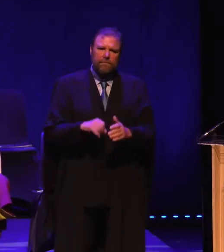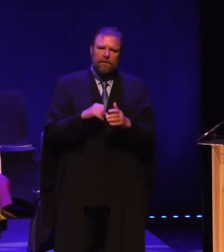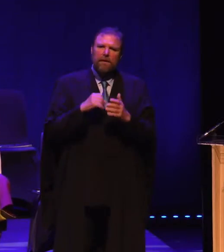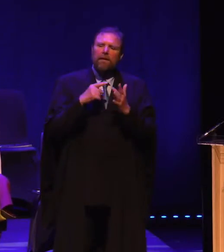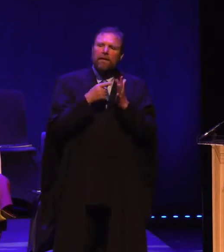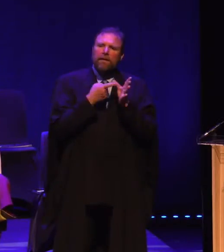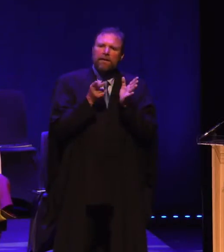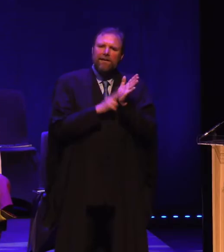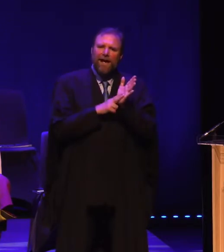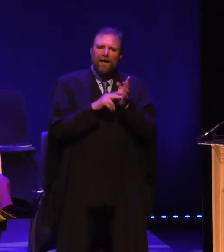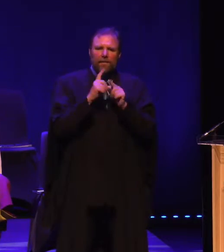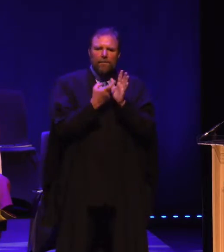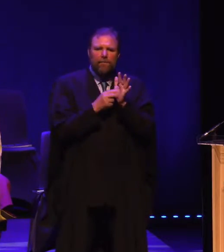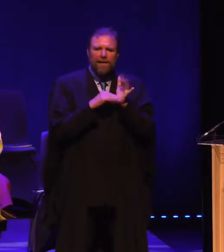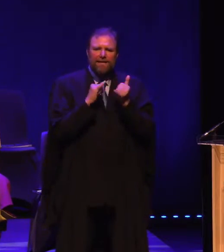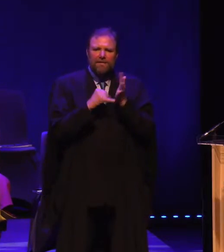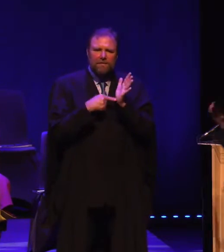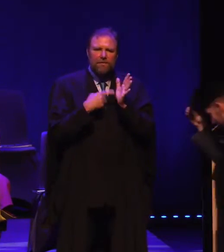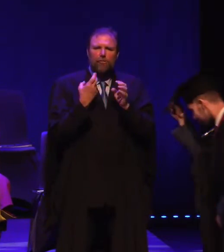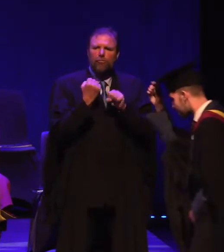Yayan Canaston Grace.